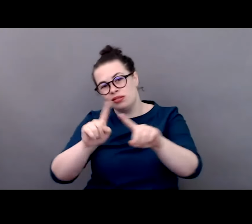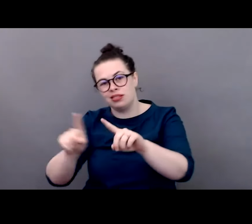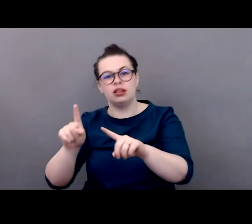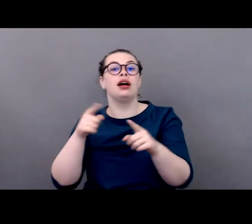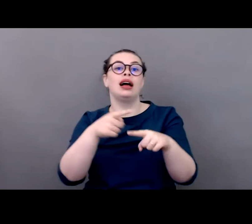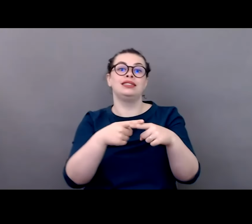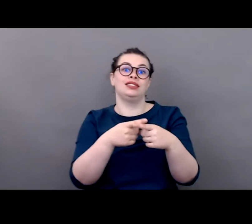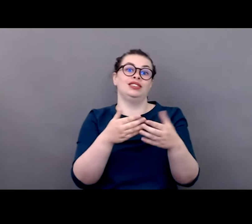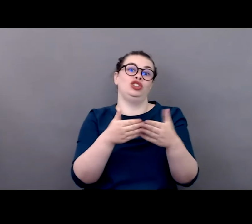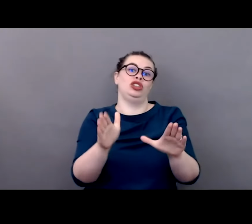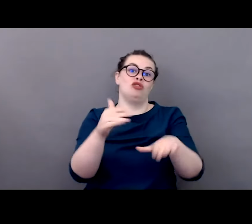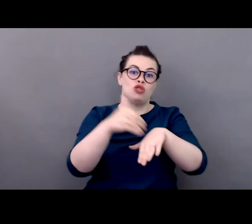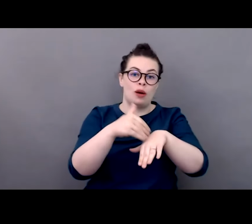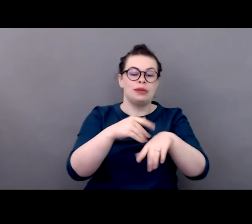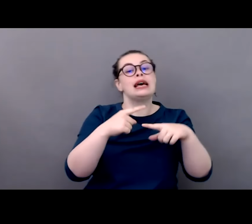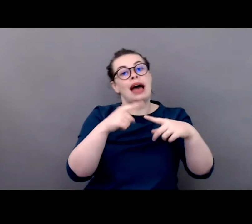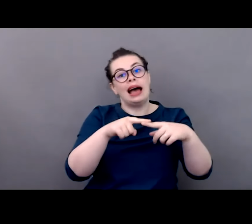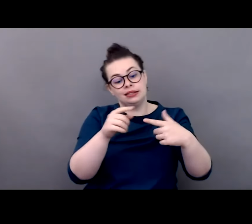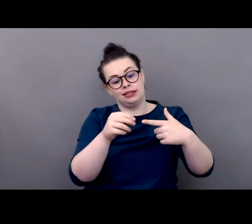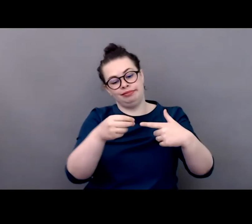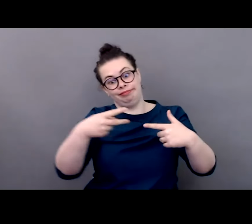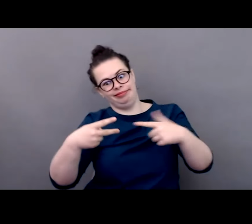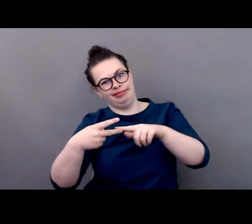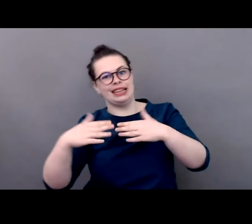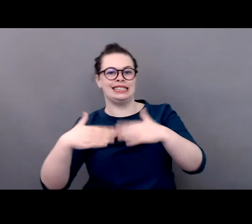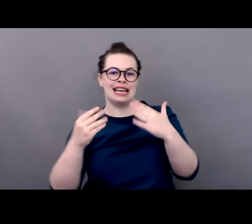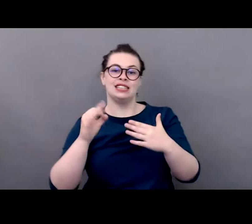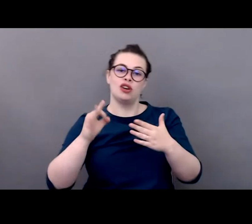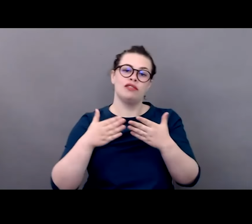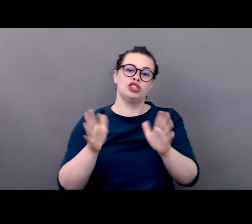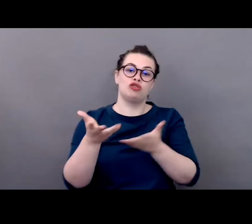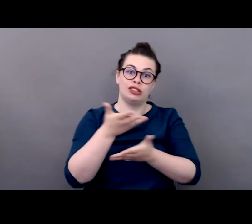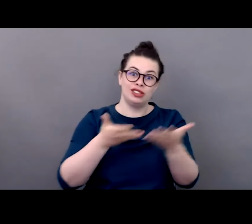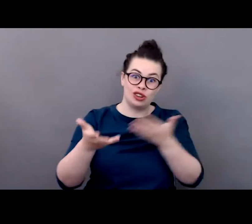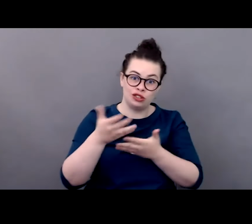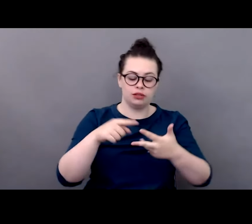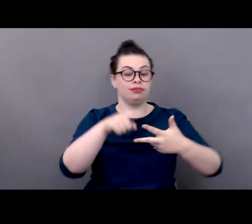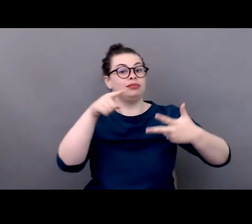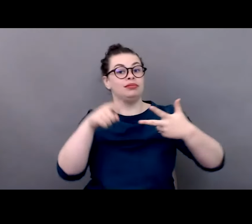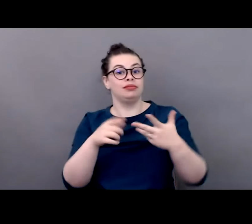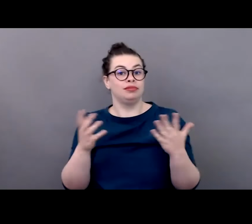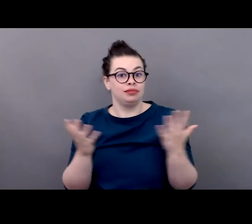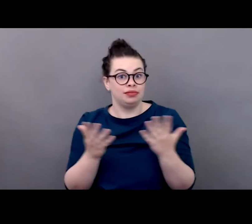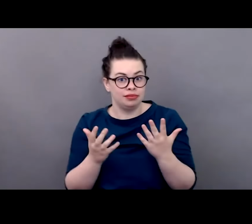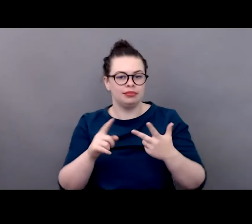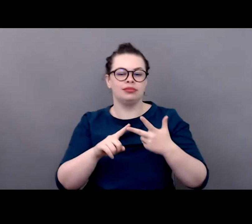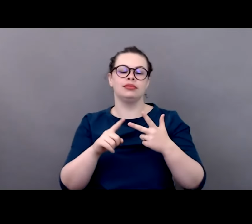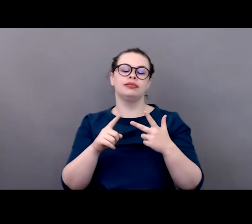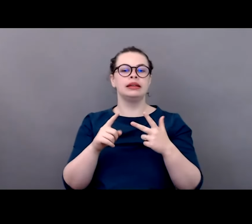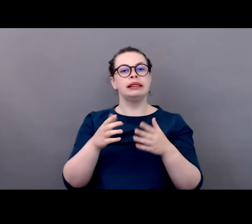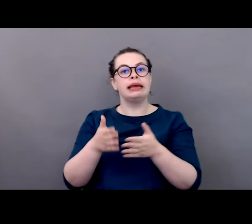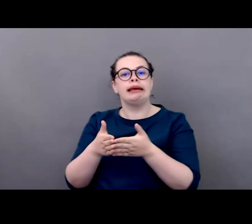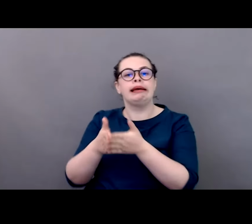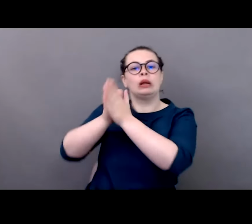general discussions. And thirdly, I want to talk about a 3rd instrument called the inquiries